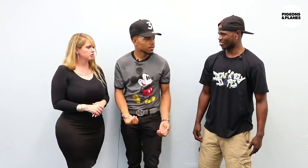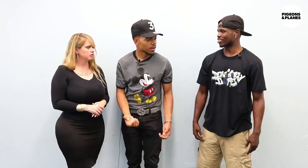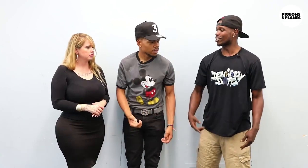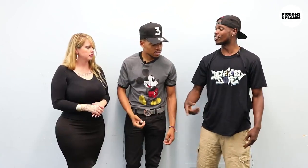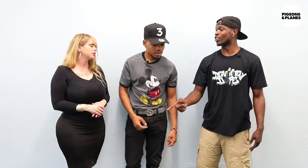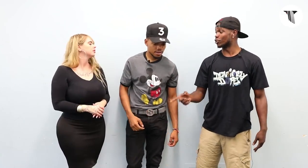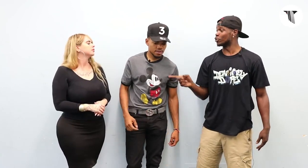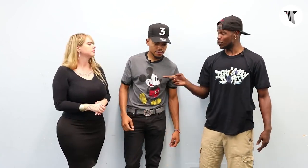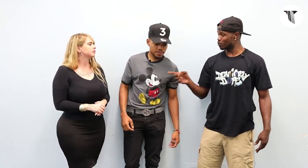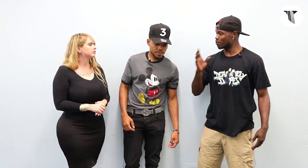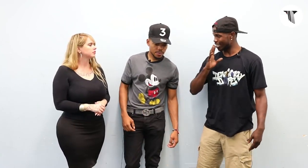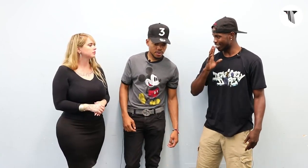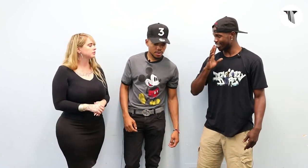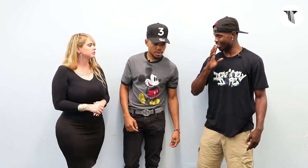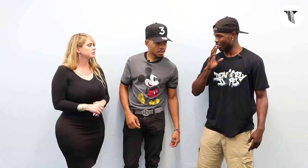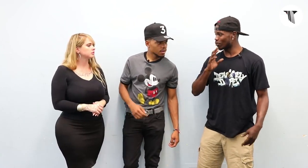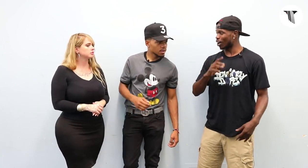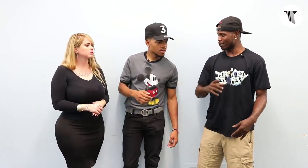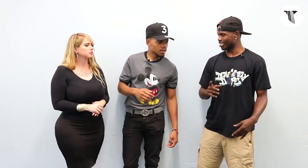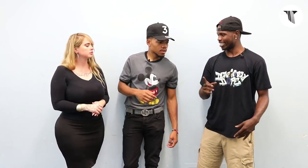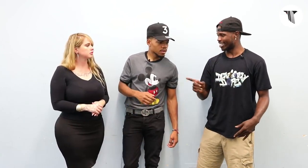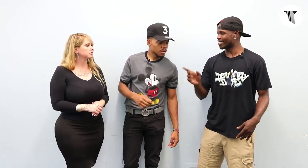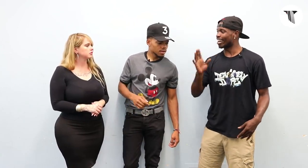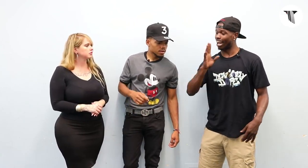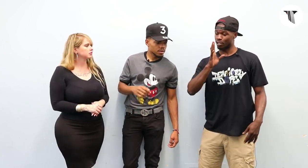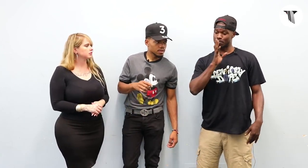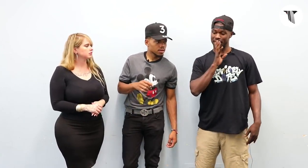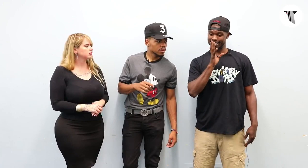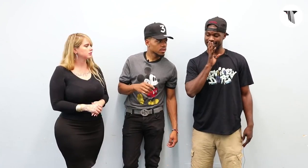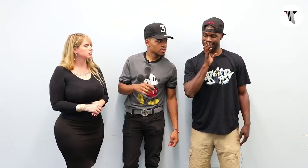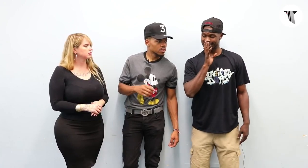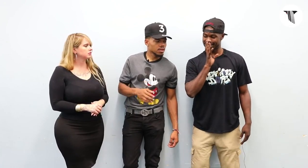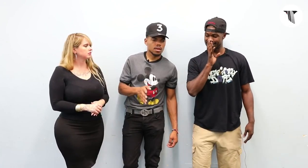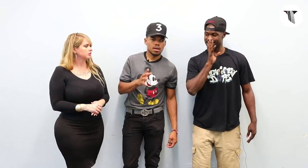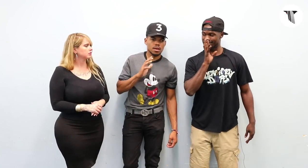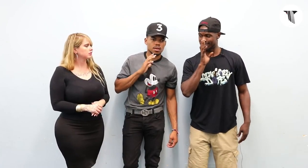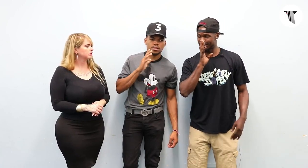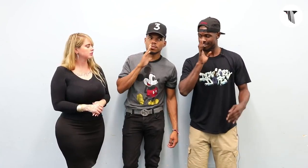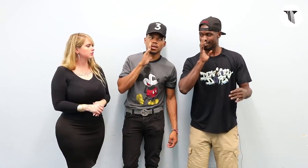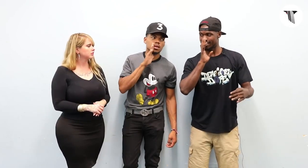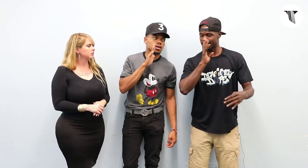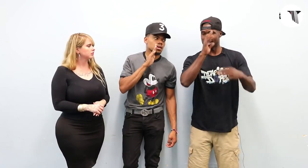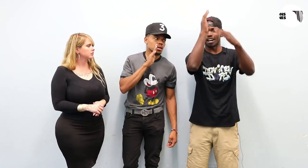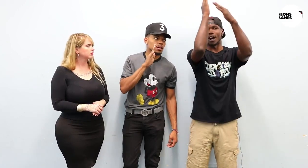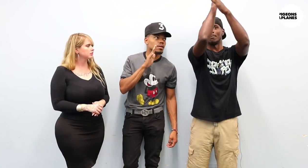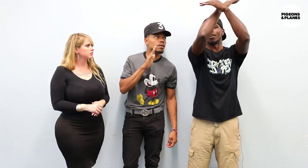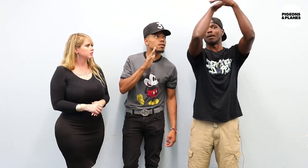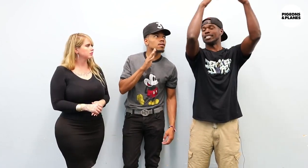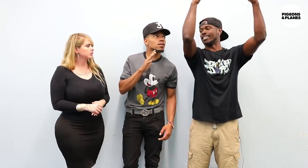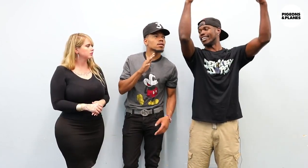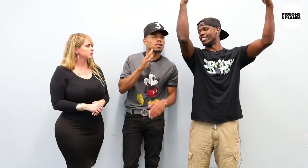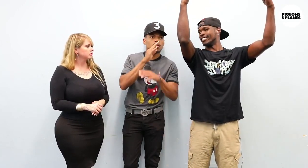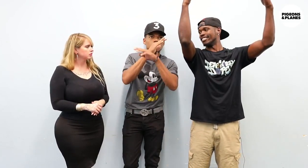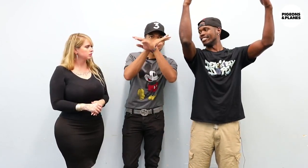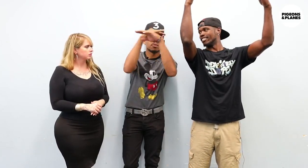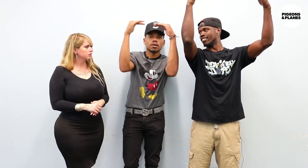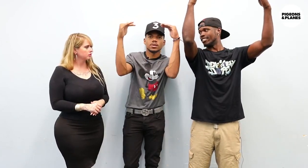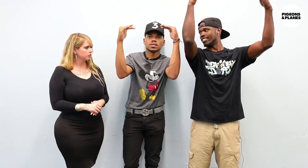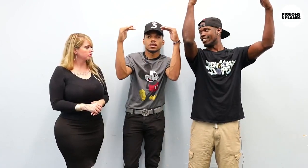Okay. So you speak of promised land. I speak. Of promised land. Of promised